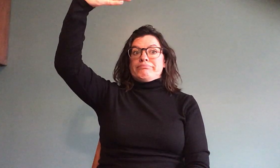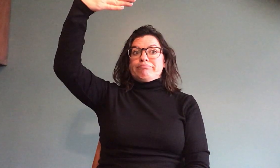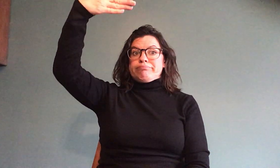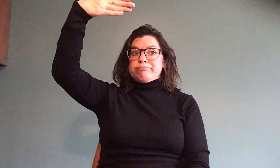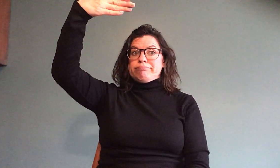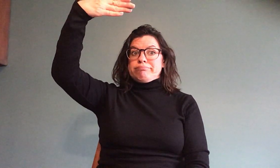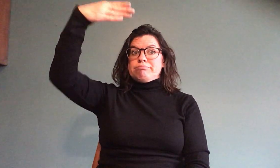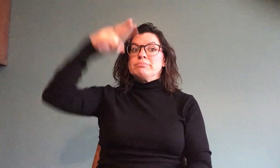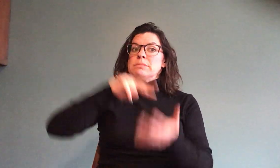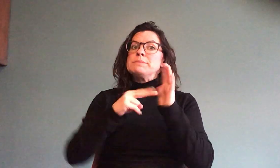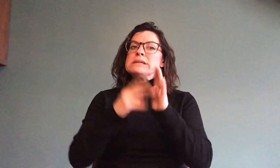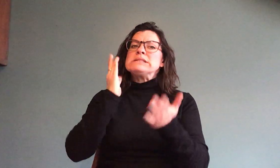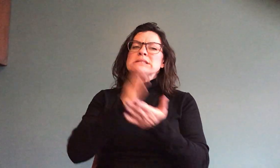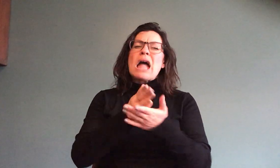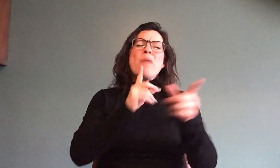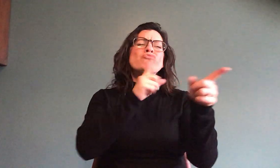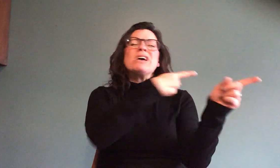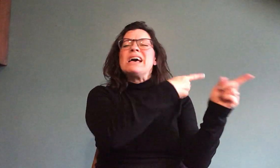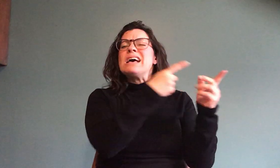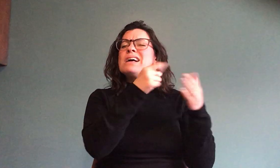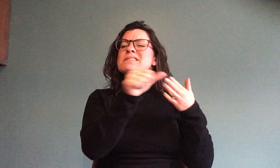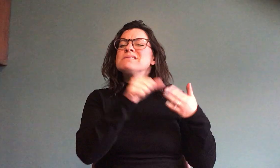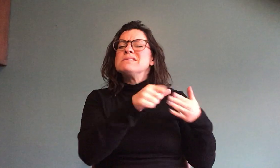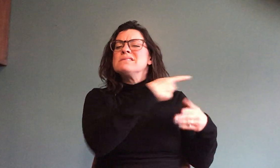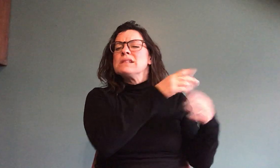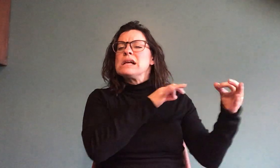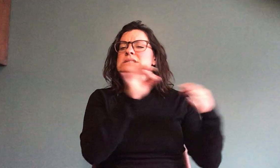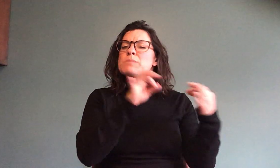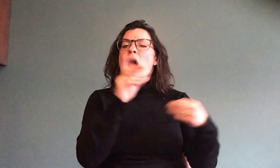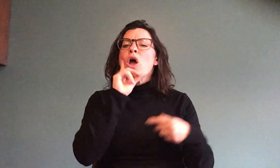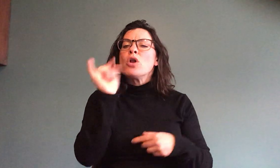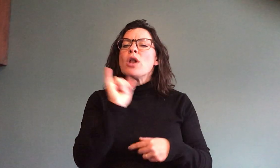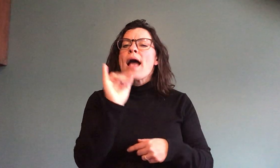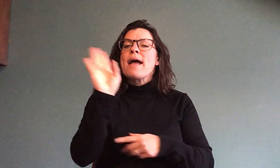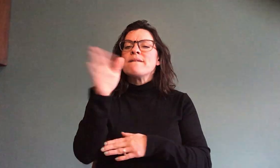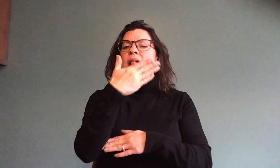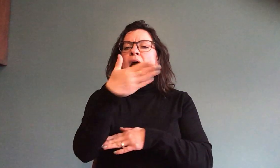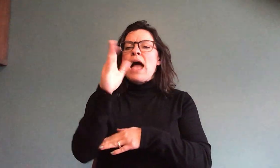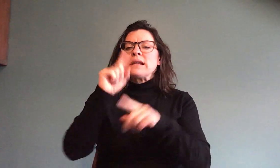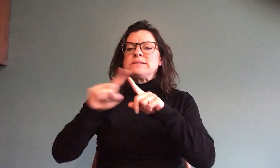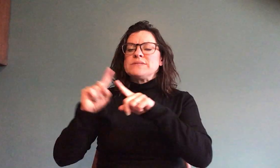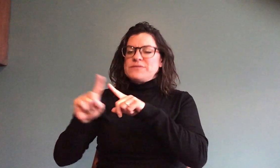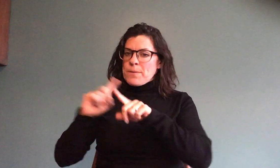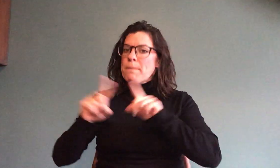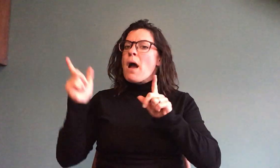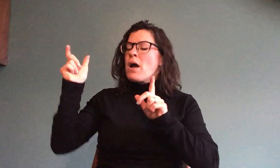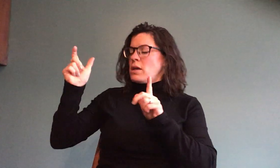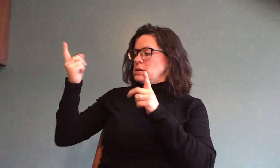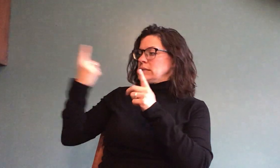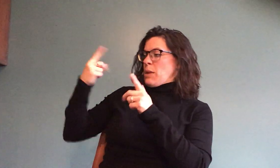you got seatbelts. Each person in the vehicle is secure, et cetera, et cetera.